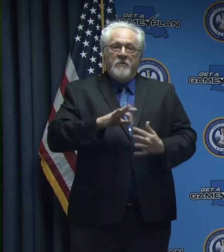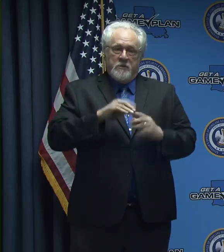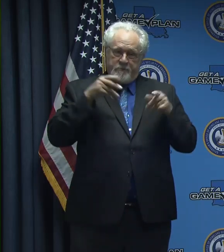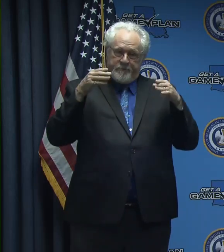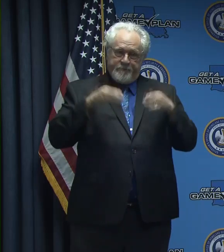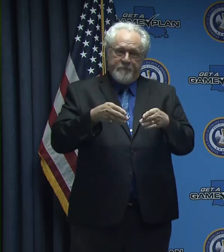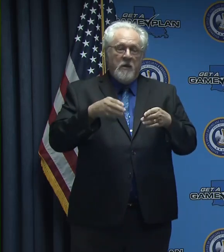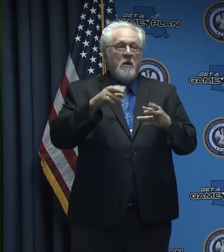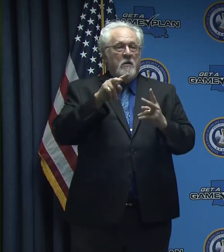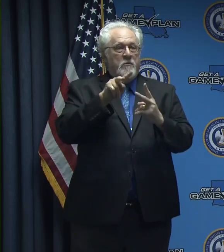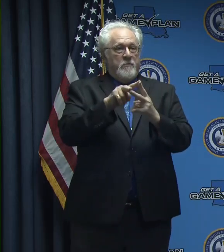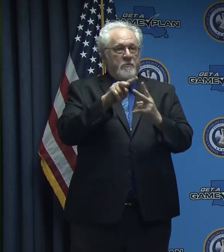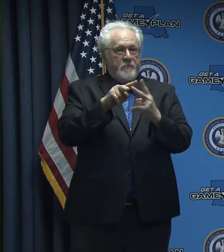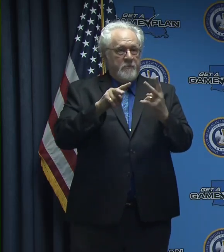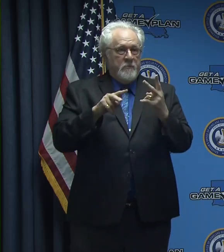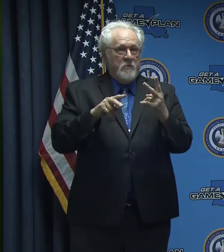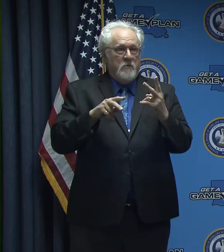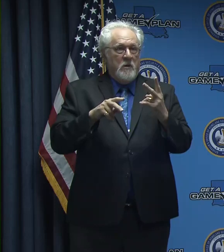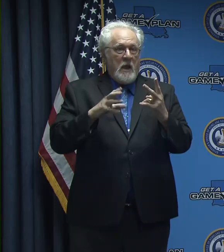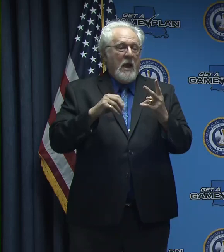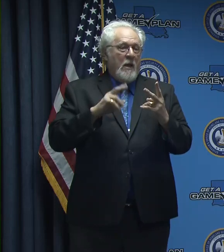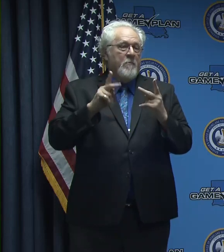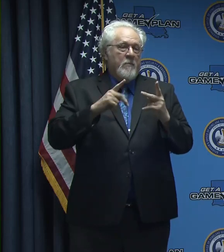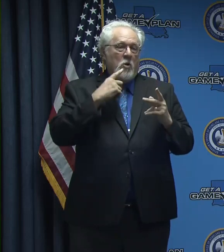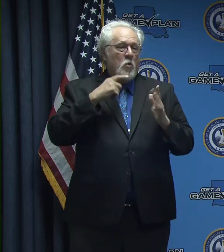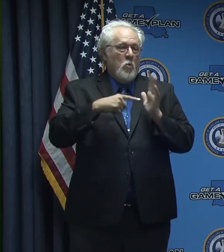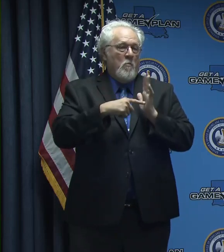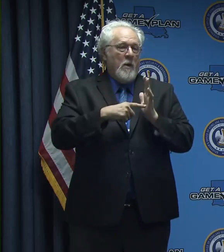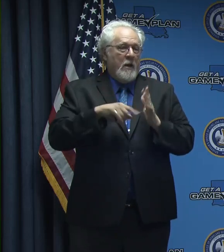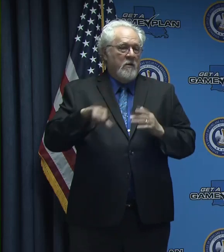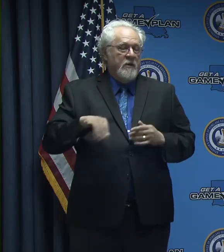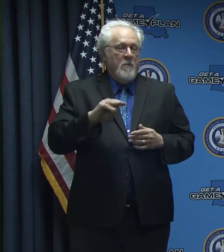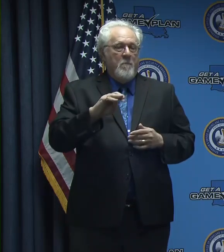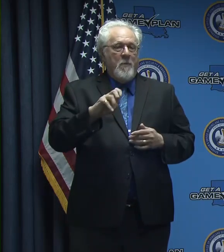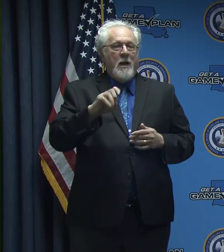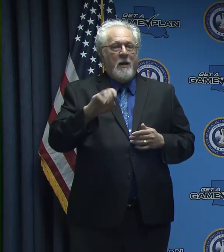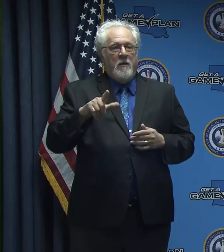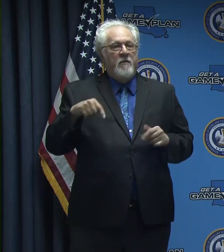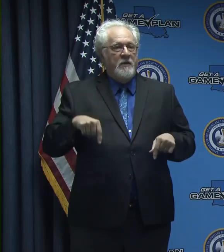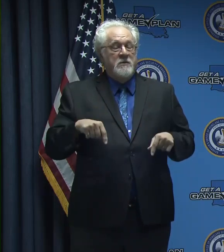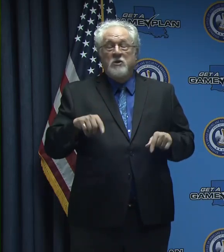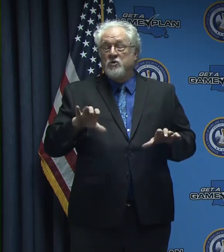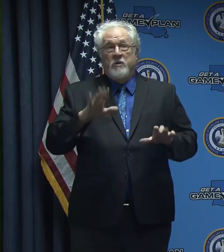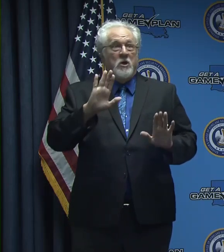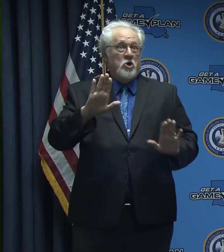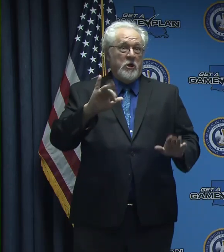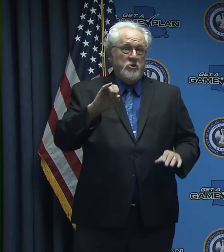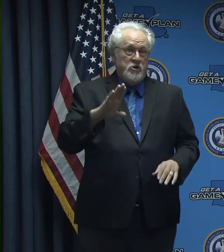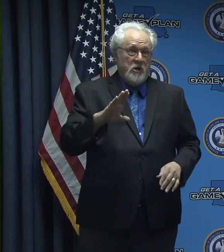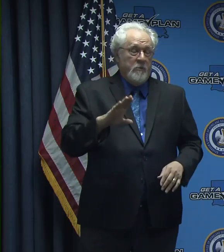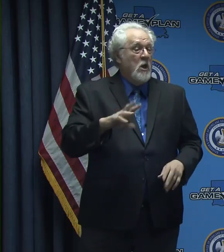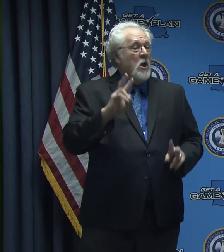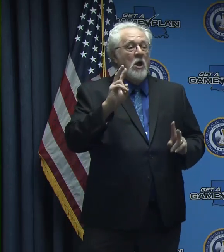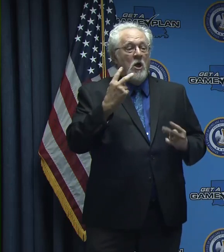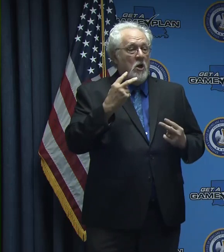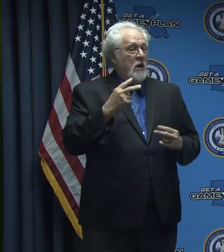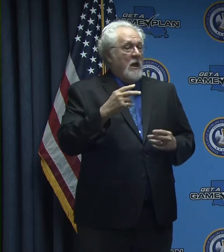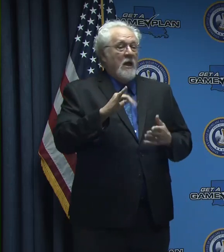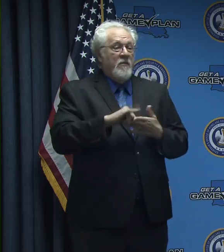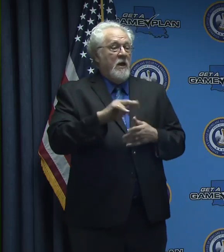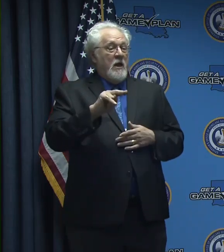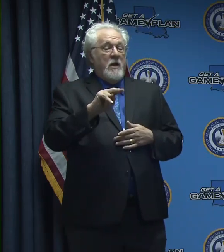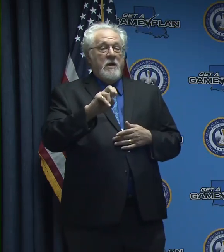paying attention to, as are the folks who are modeling this, who are doing a really great job. Look, this is a